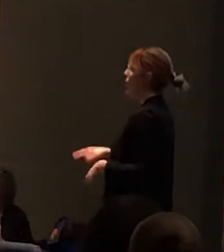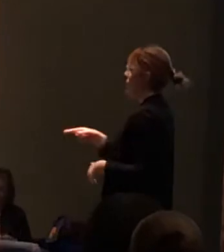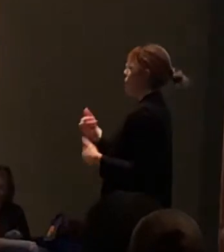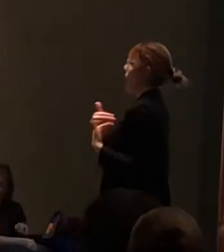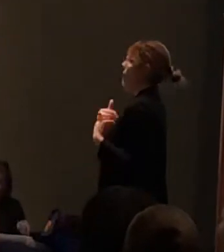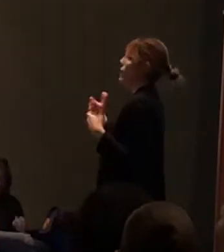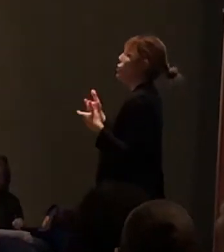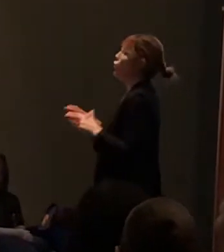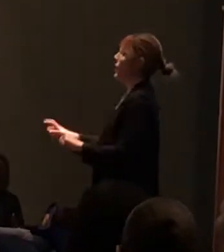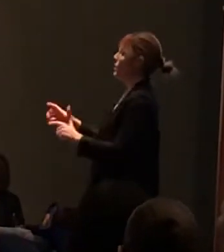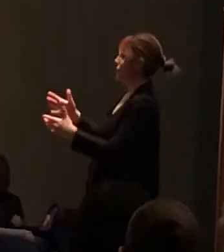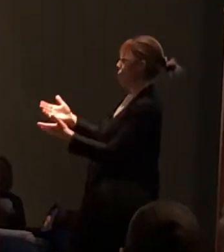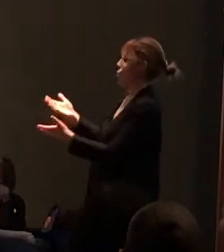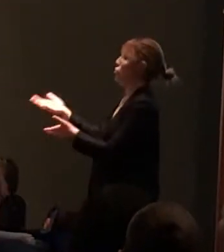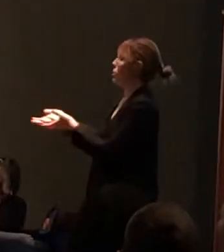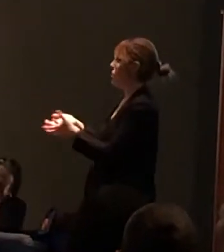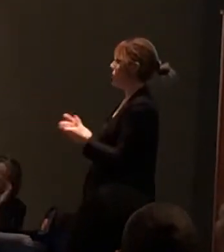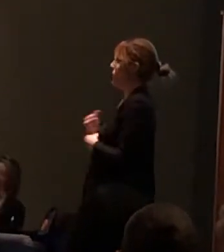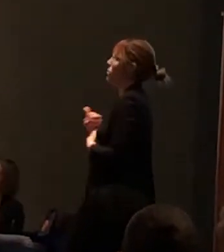have an outlet